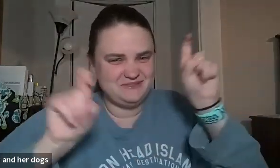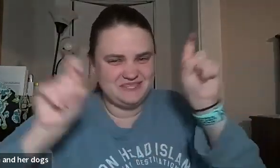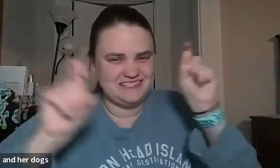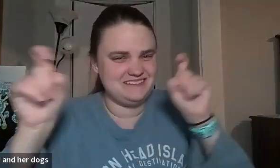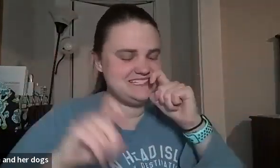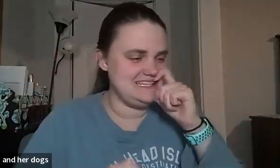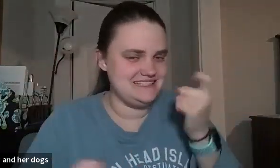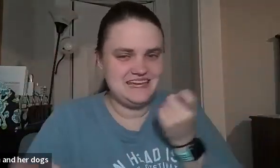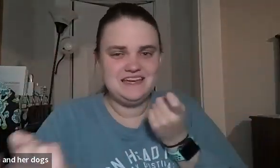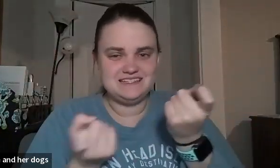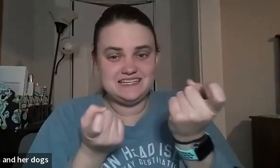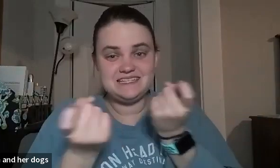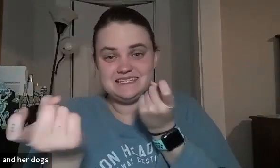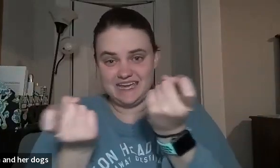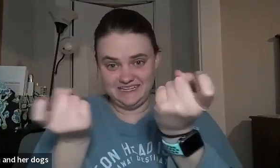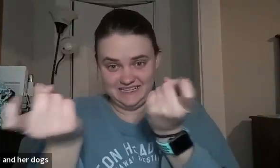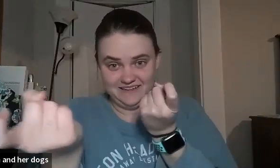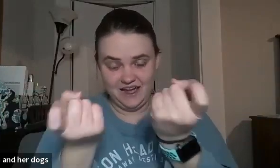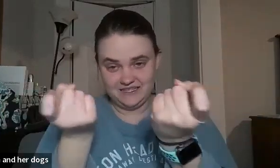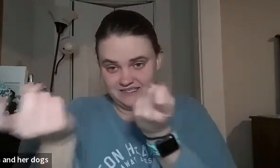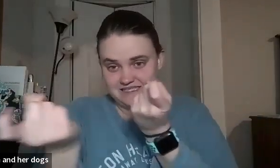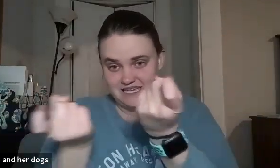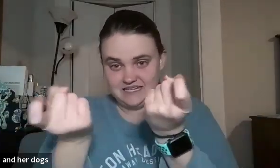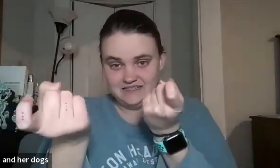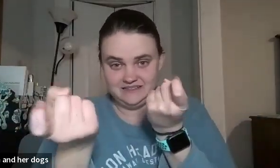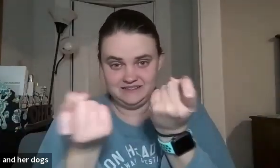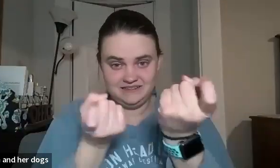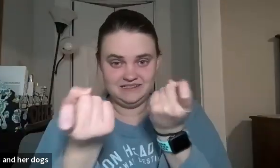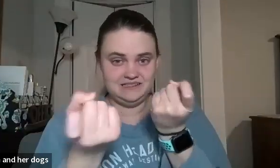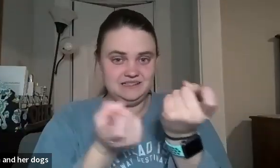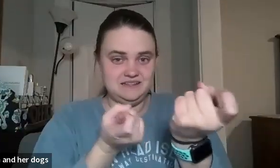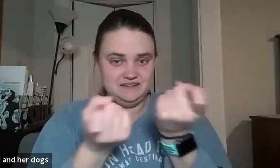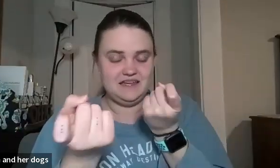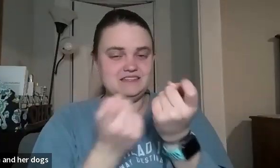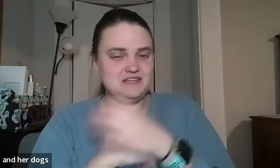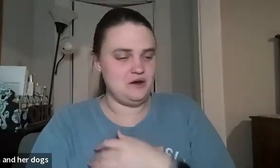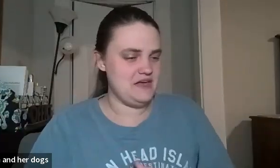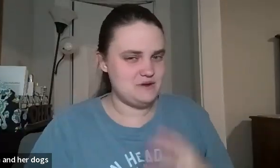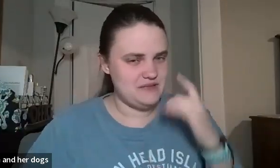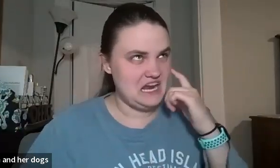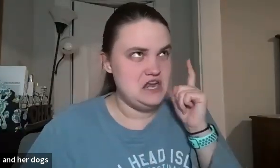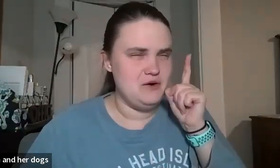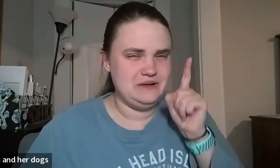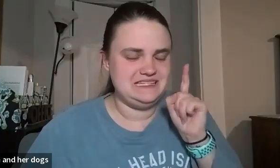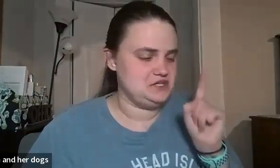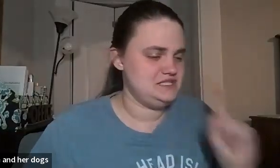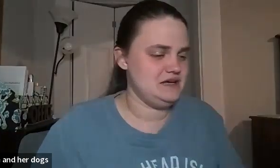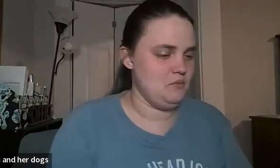with these little skis, because this is skating, like skating, And so that's why I'm like, I know it's there